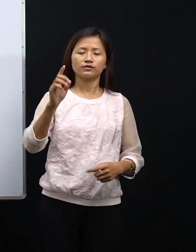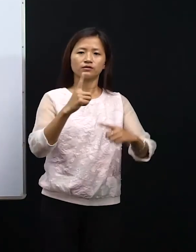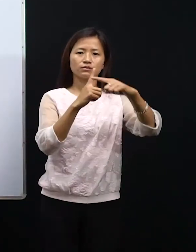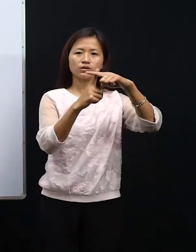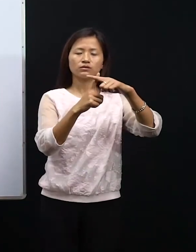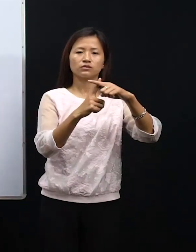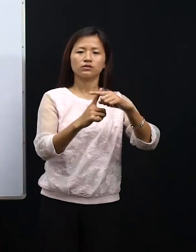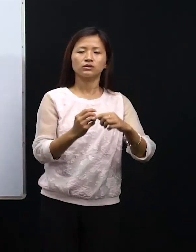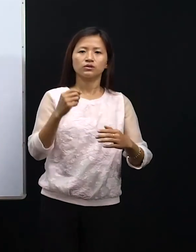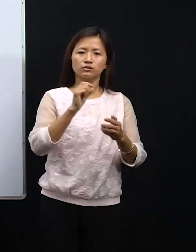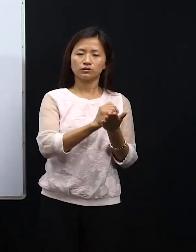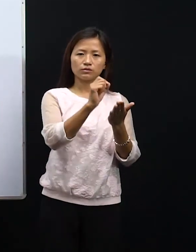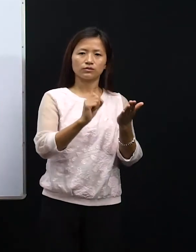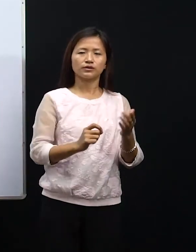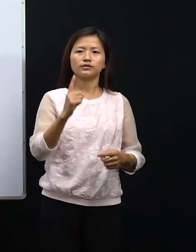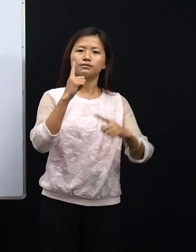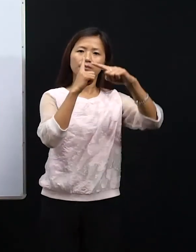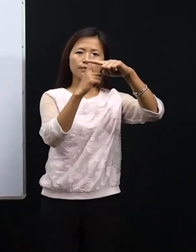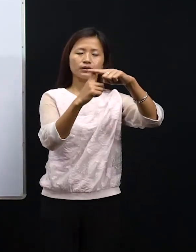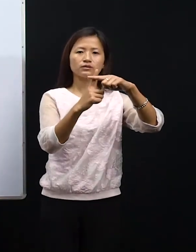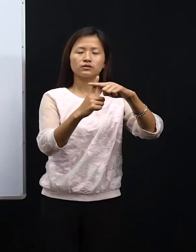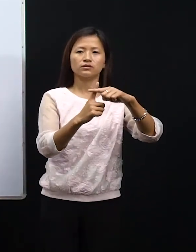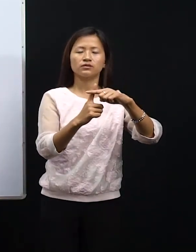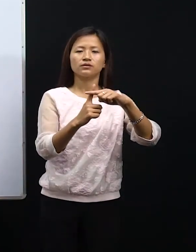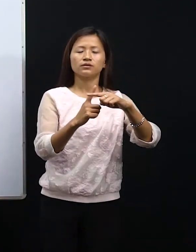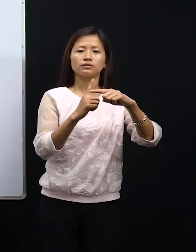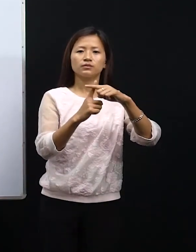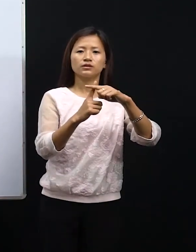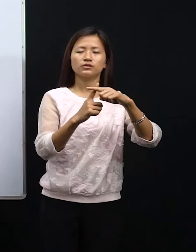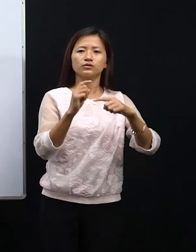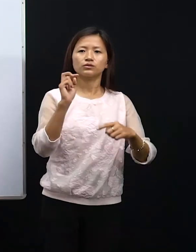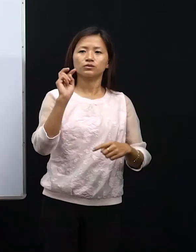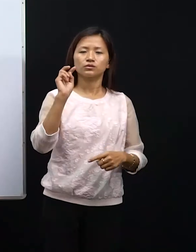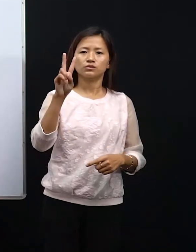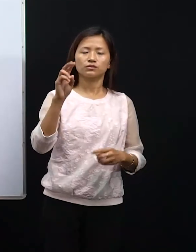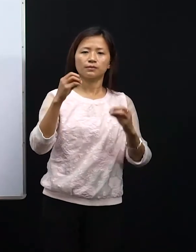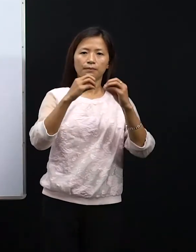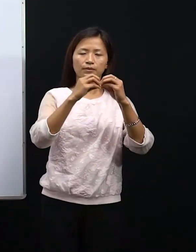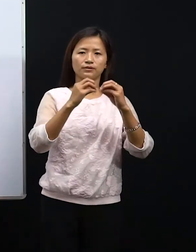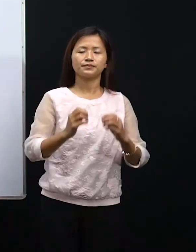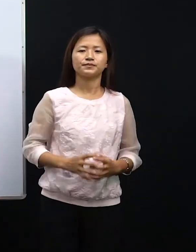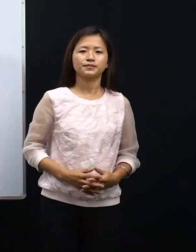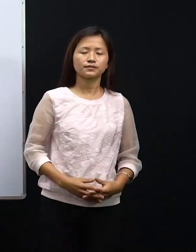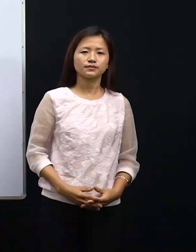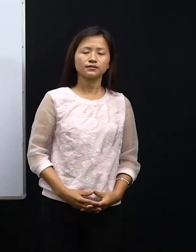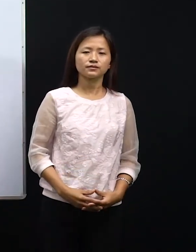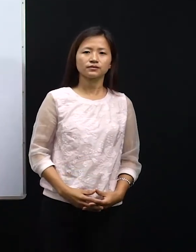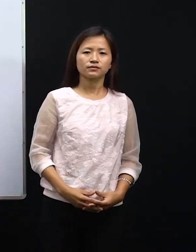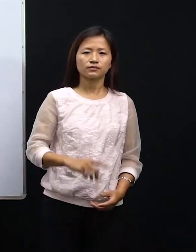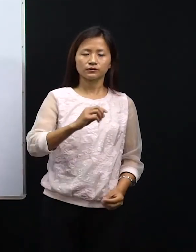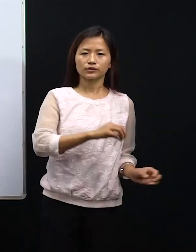write plus here. So your answer will be plus 2b. If you move on to the next the terms,